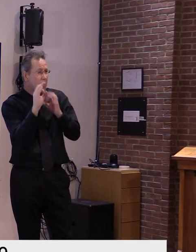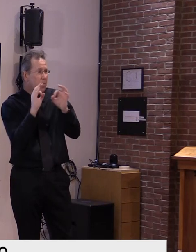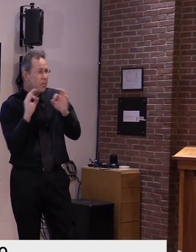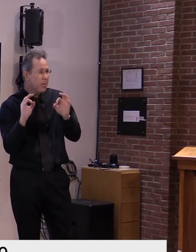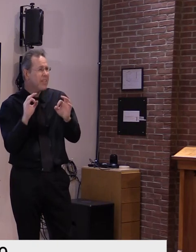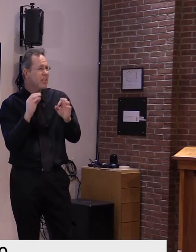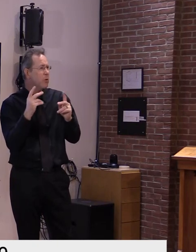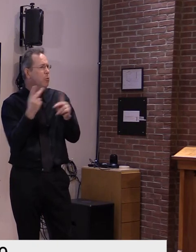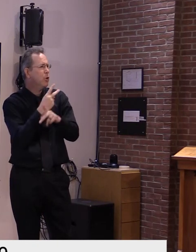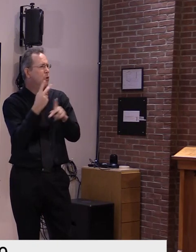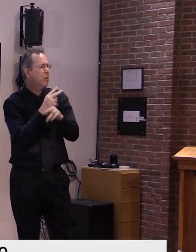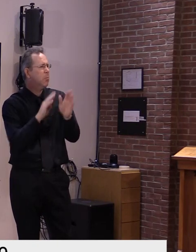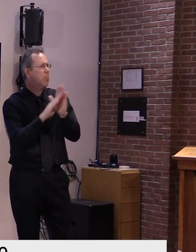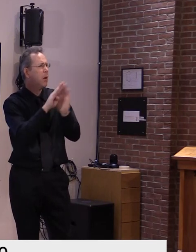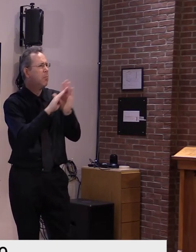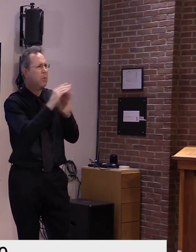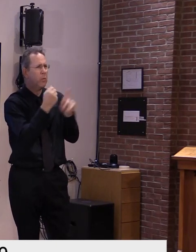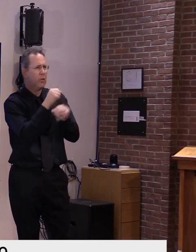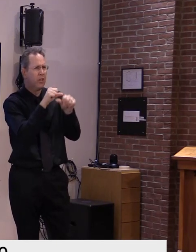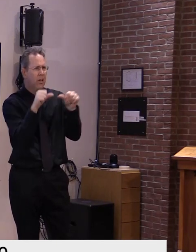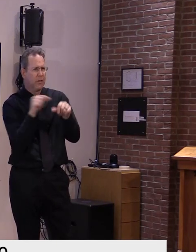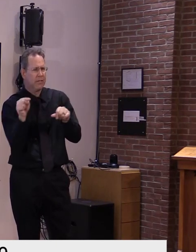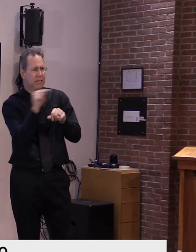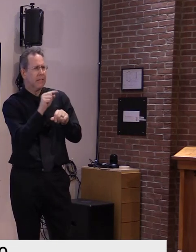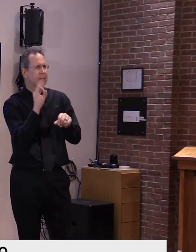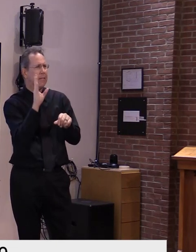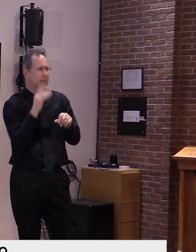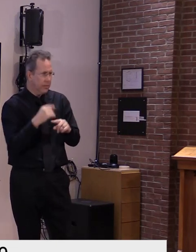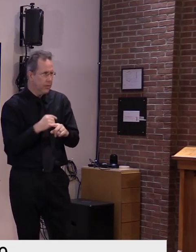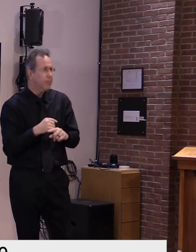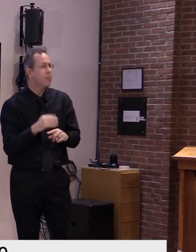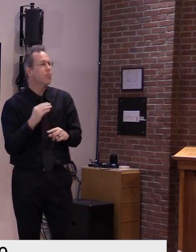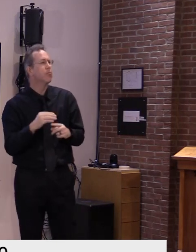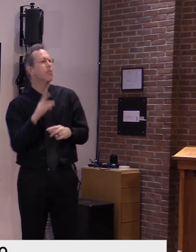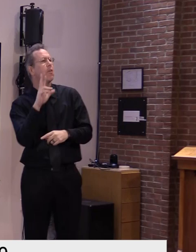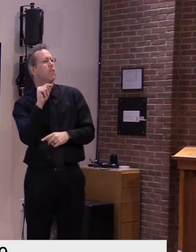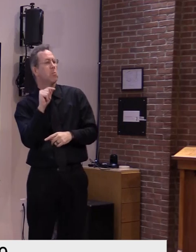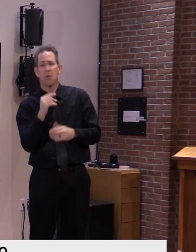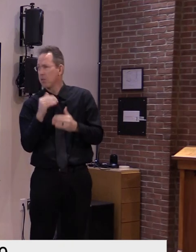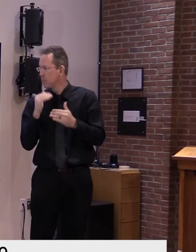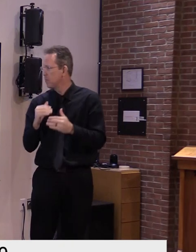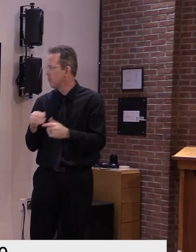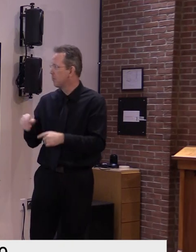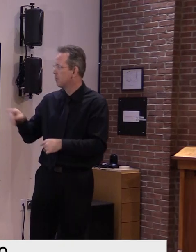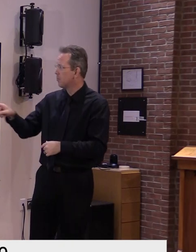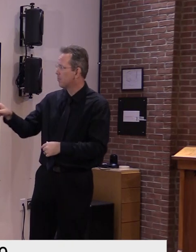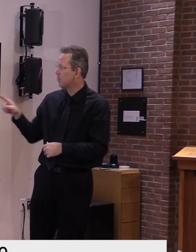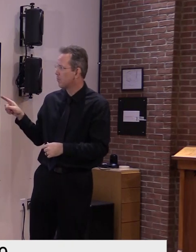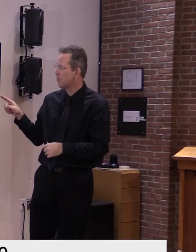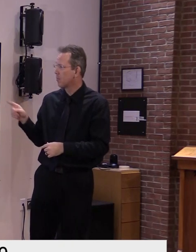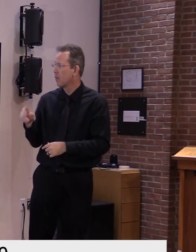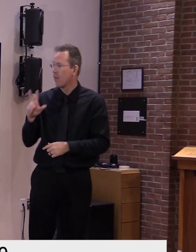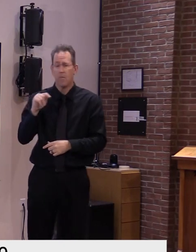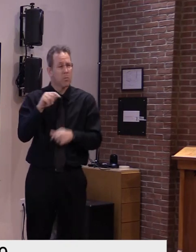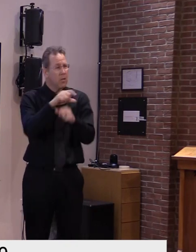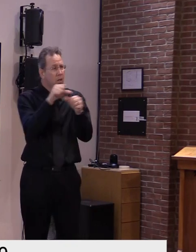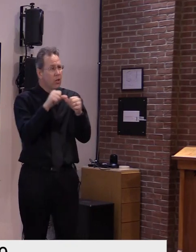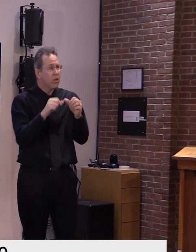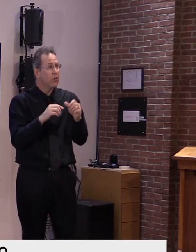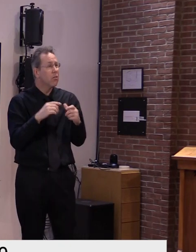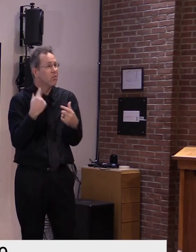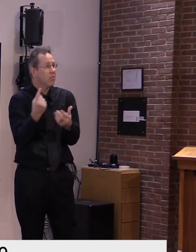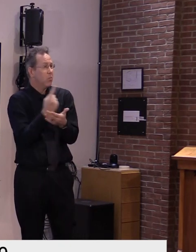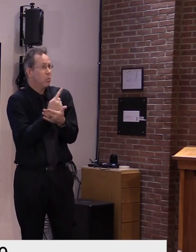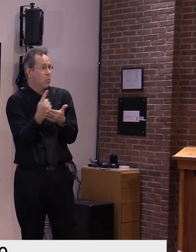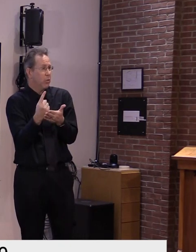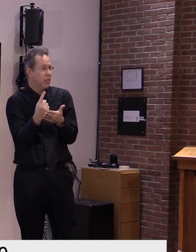weeks. Looking at Vermont-specific numbers, this week we reported 718 cases compared to last week.